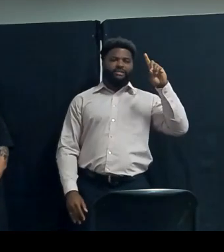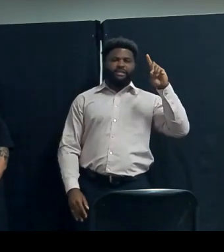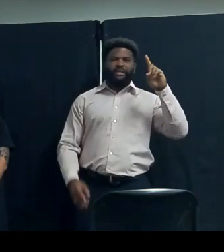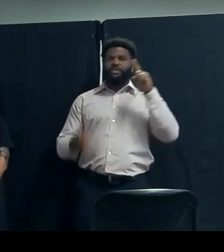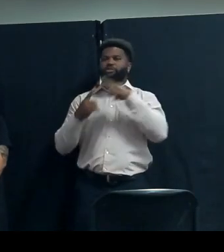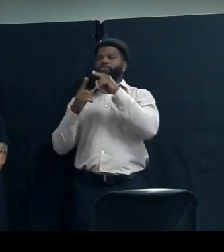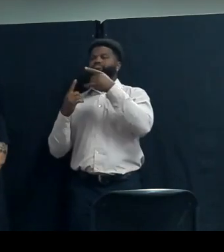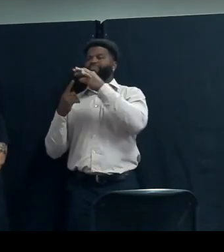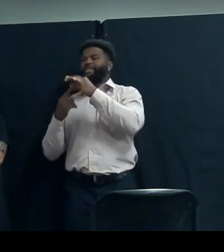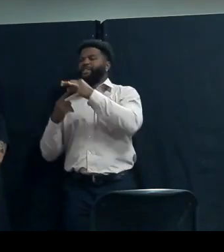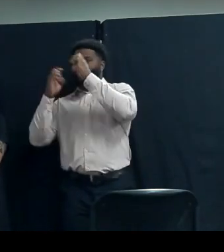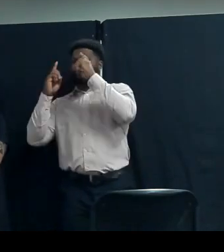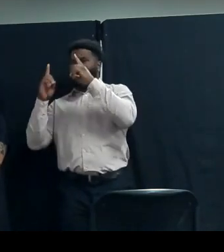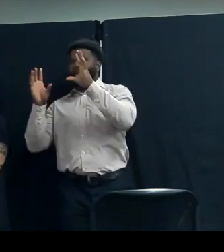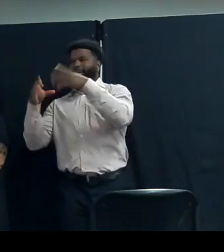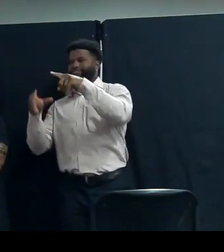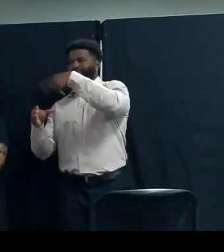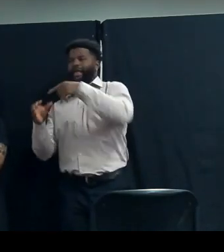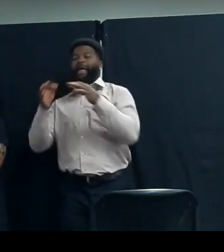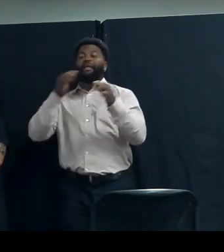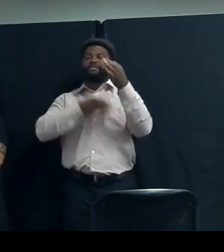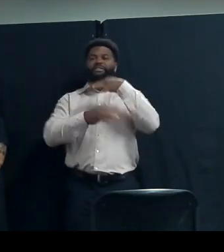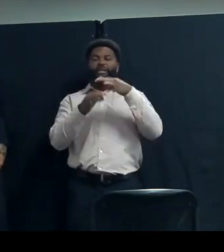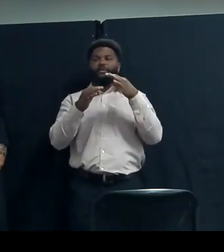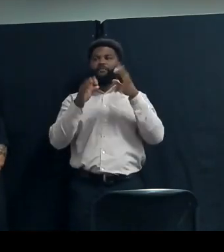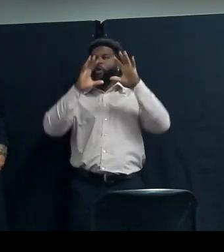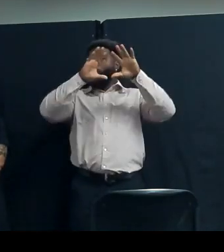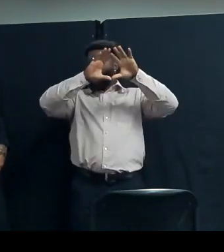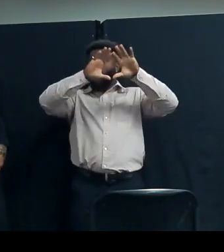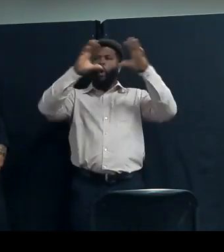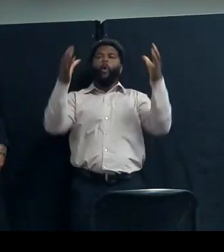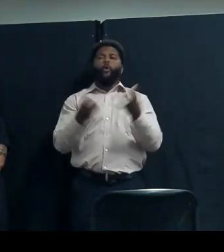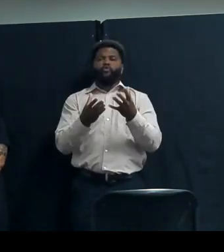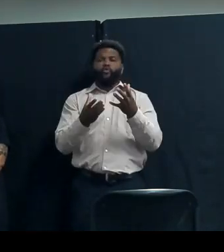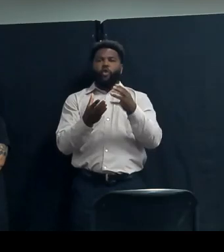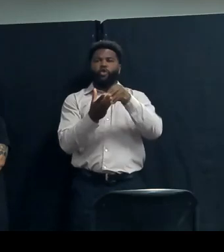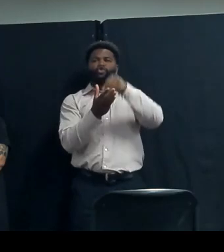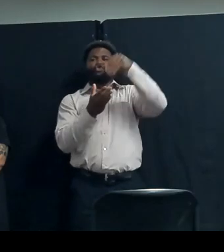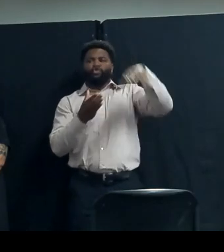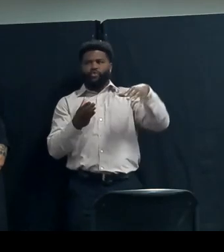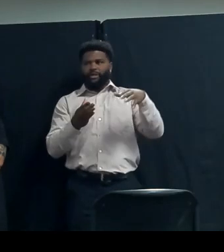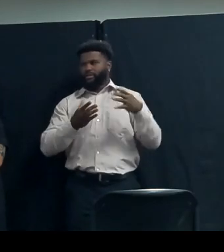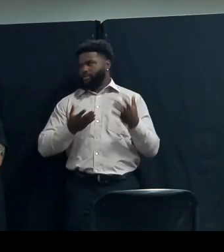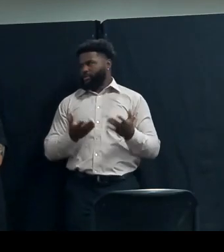ed population instead of the overall student population?